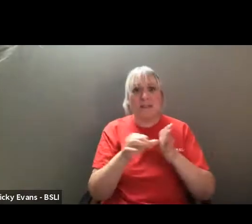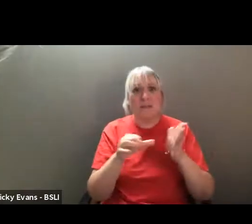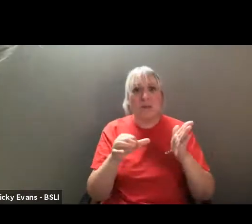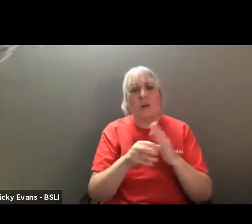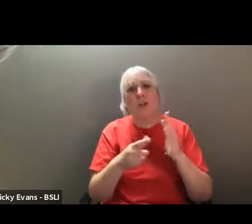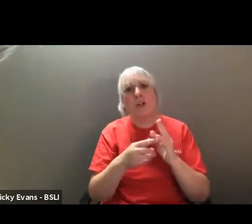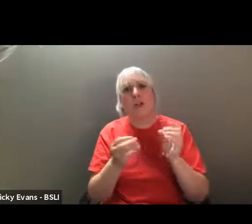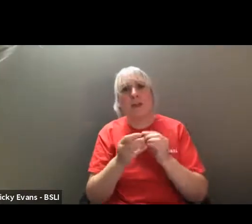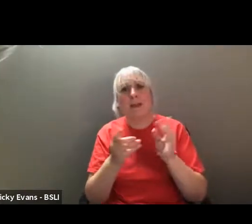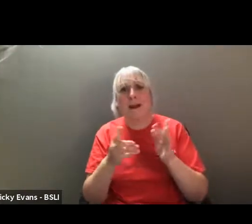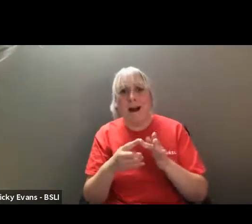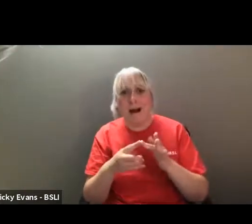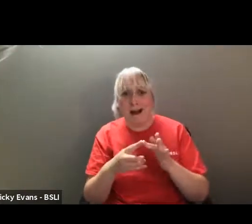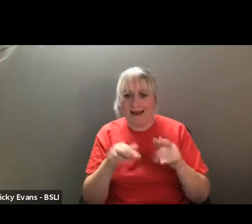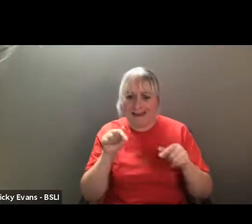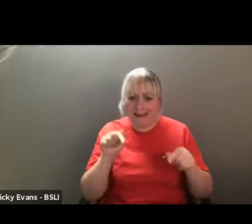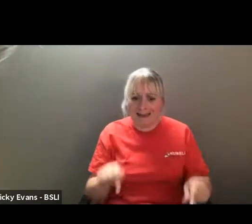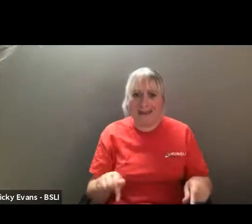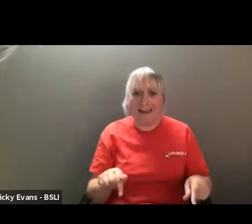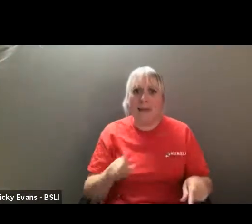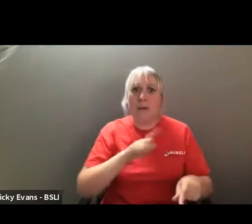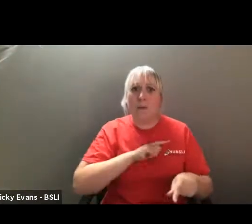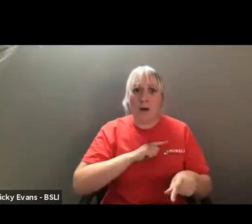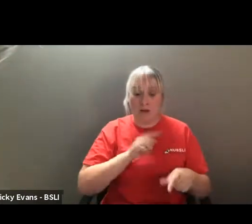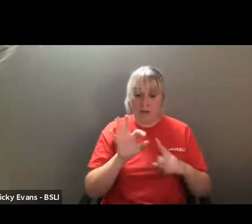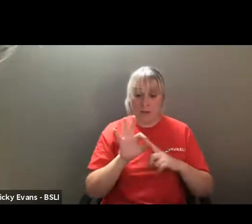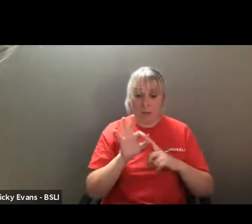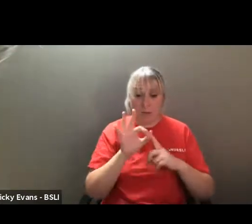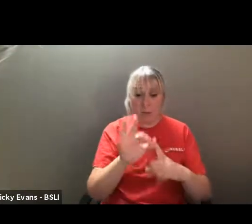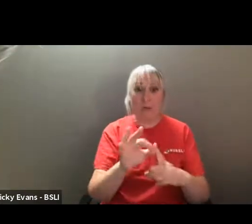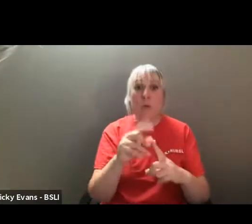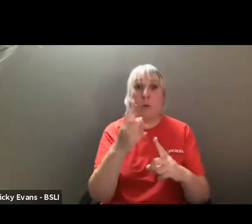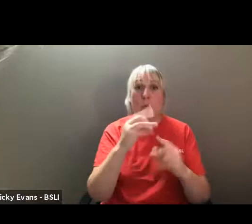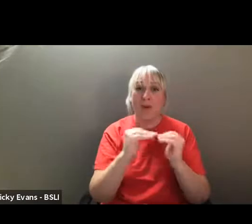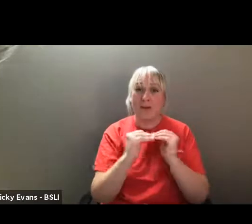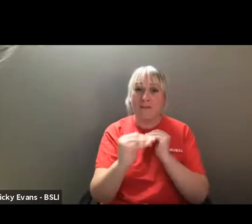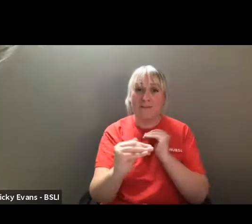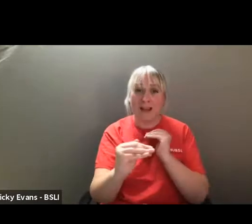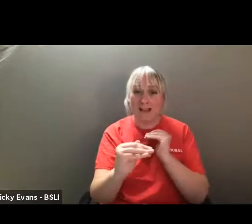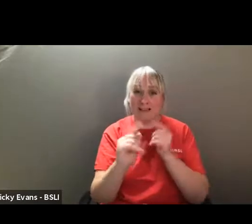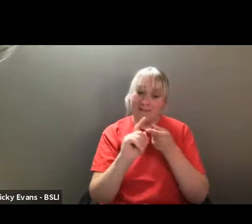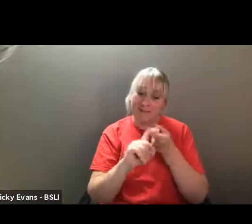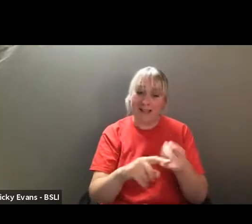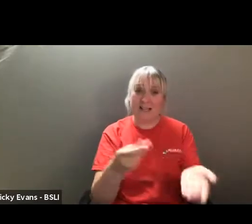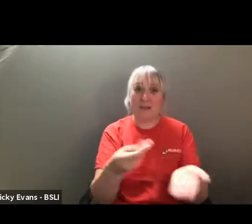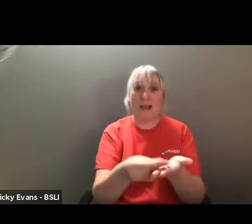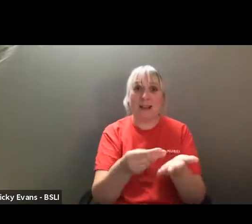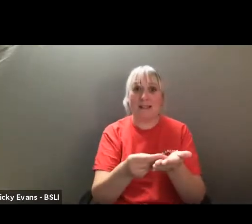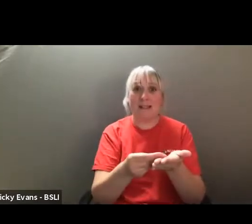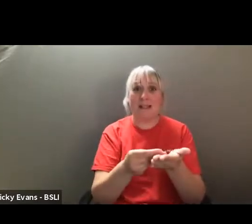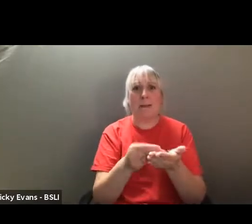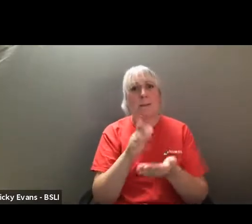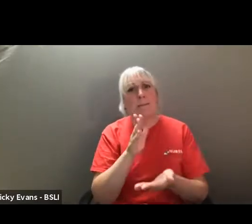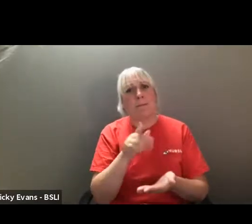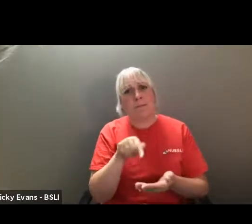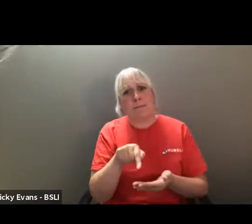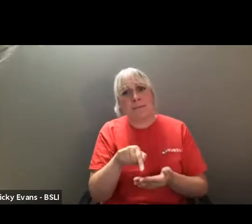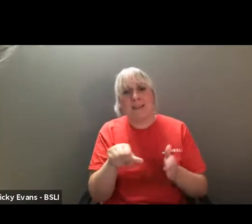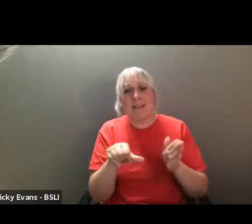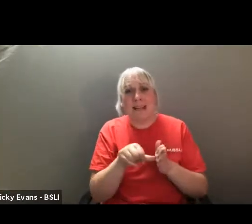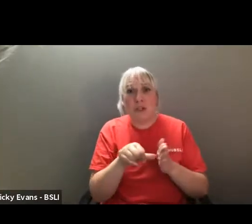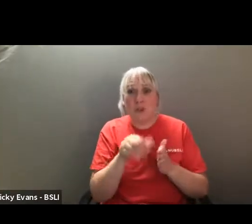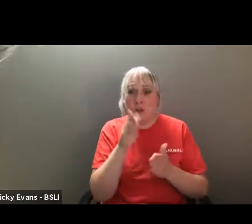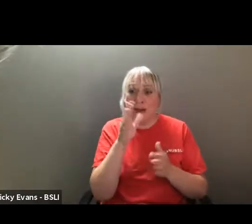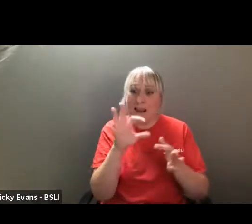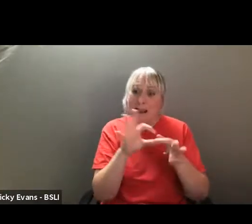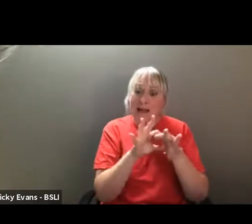concept, because it does propose a flat rate. It's not about a right-left divide on this issue. There